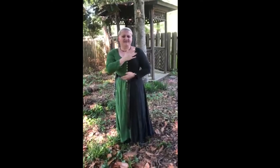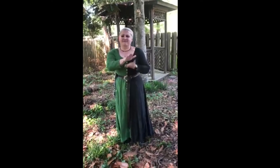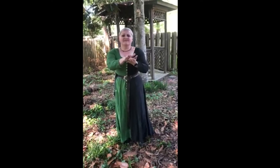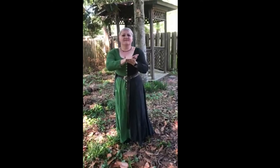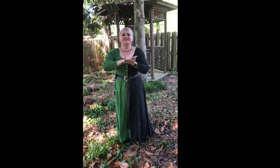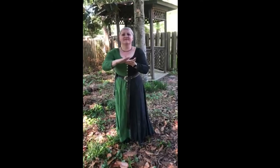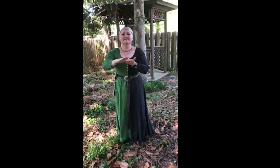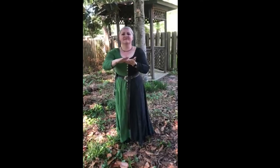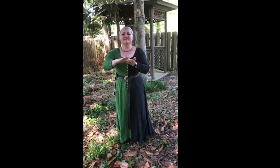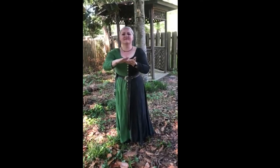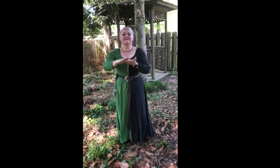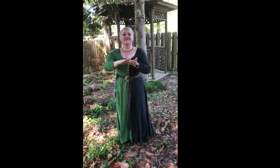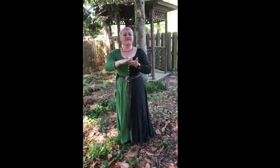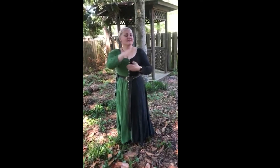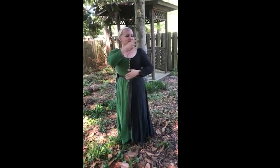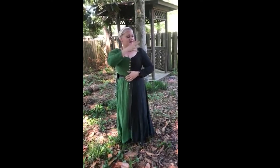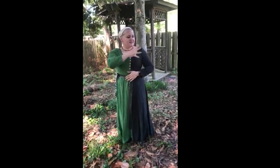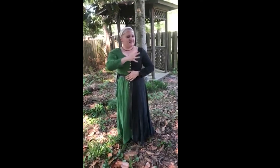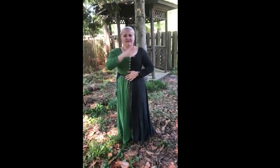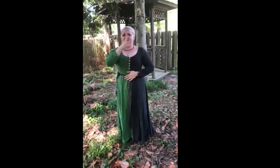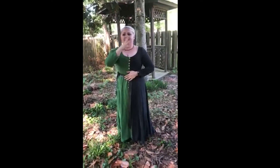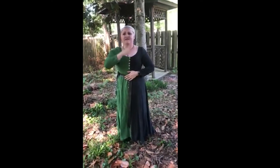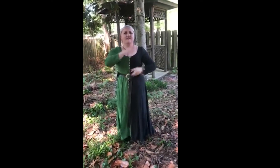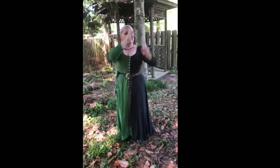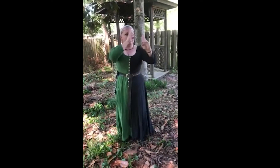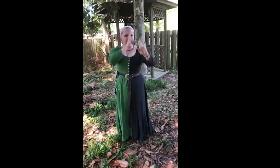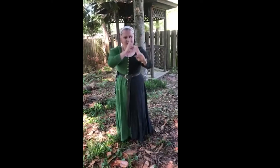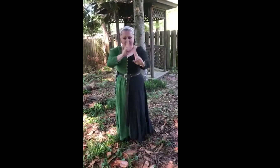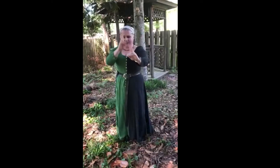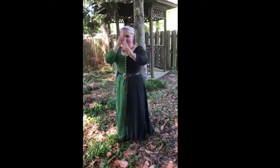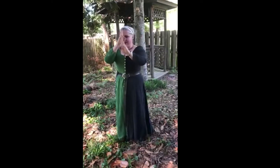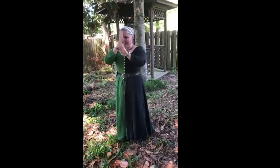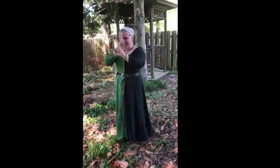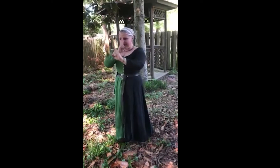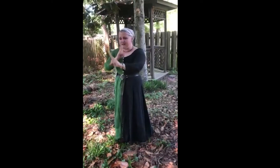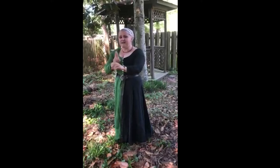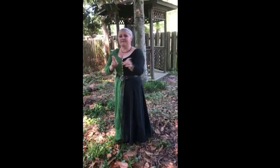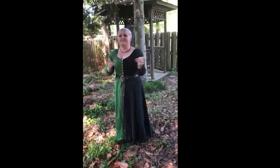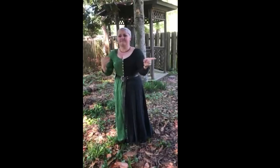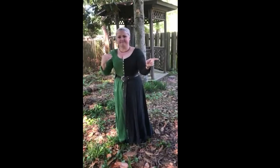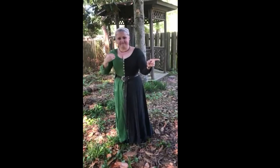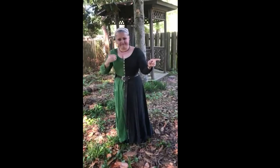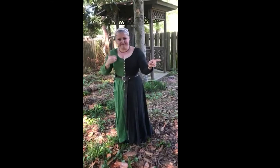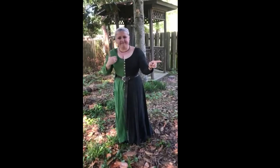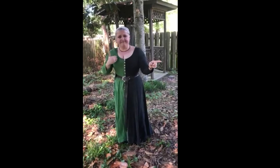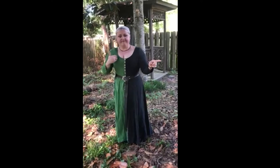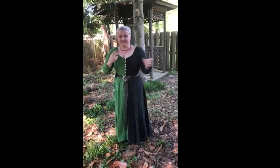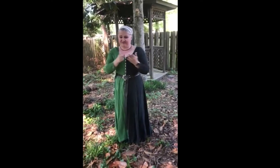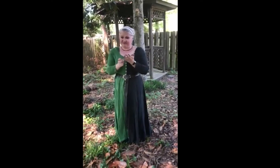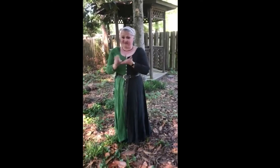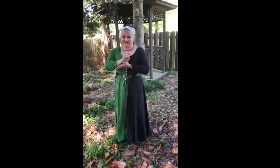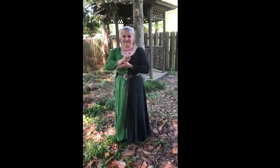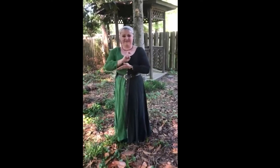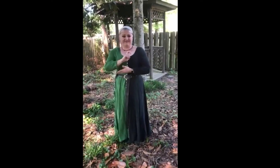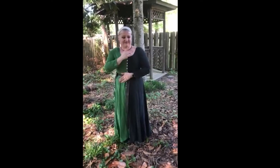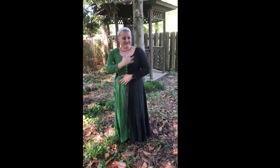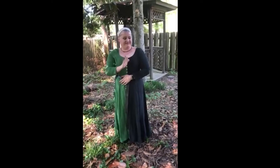of heart, great honor for all ladies, no wenching he